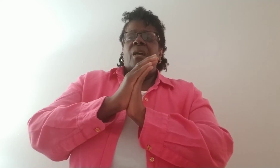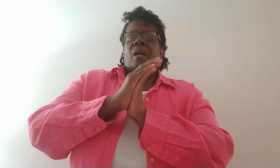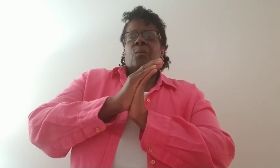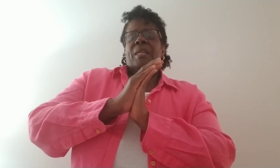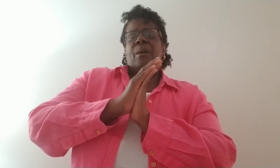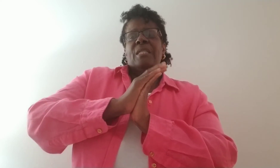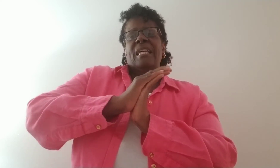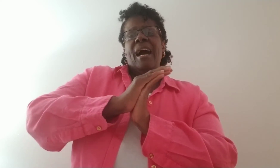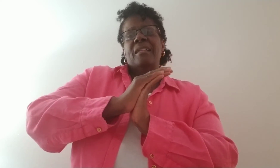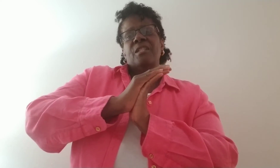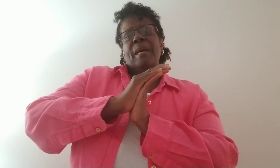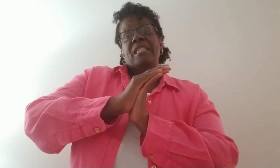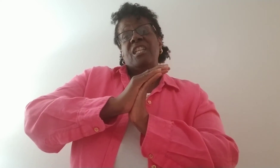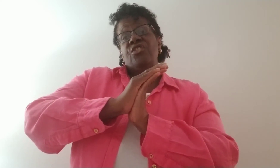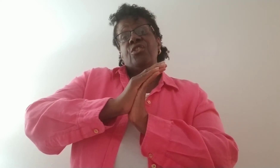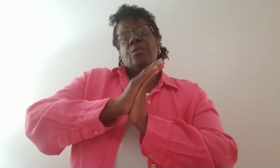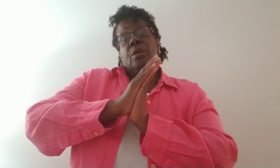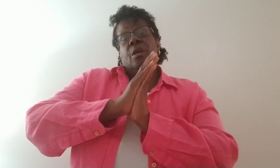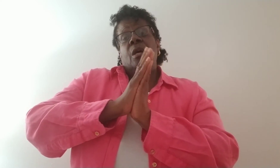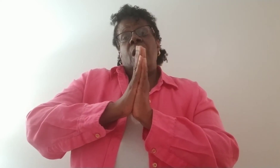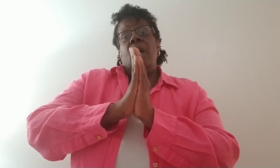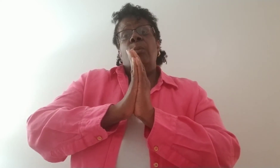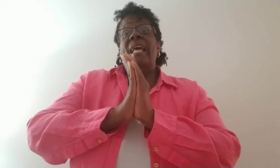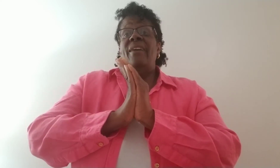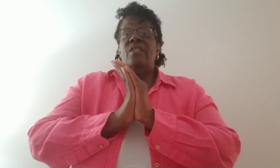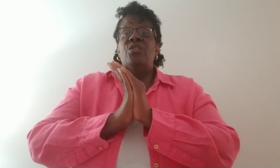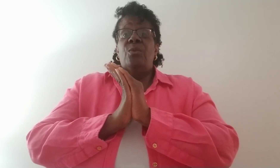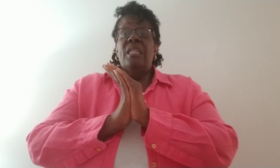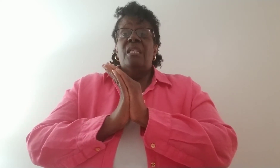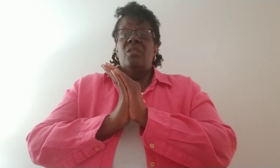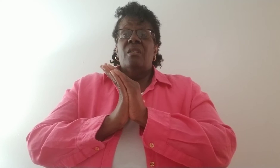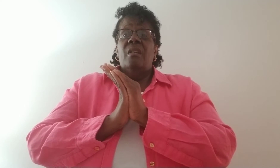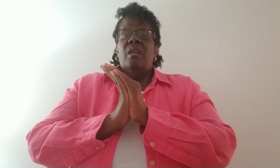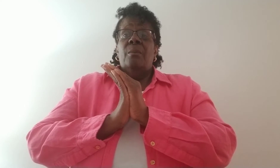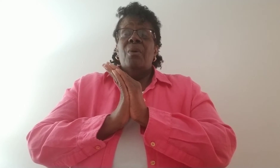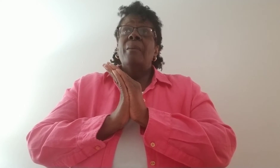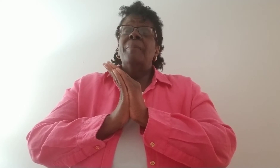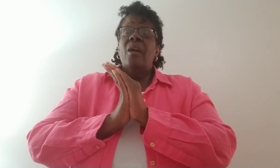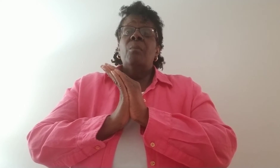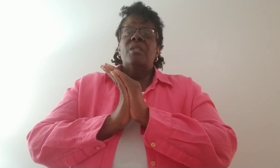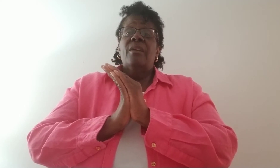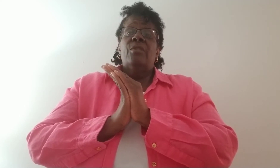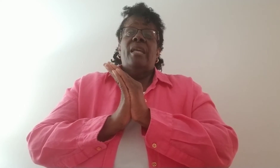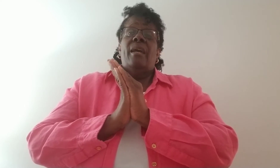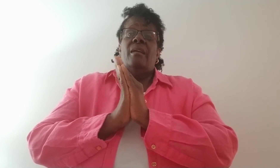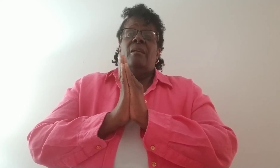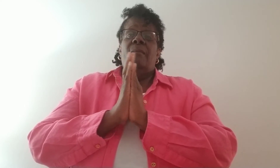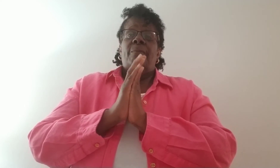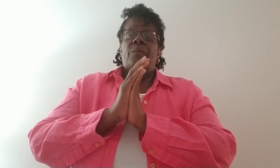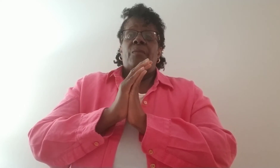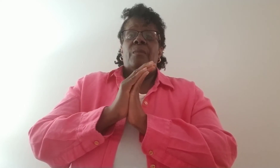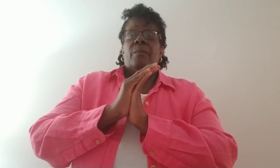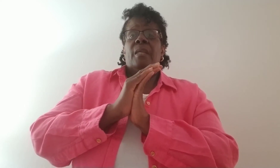When I was in college, my teacher would have us do these probably almost every day in